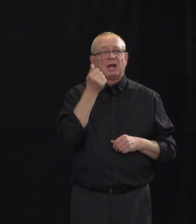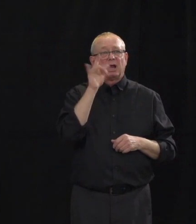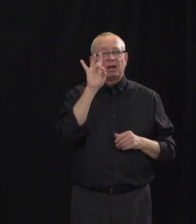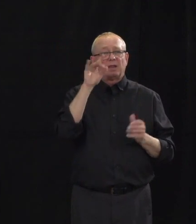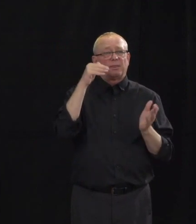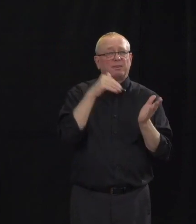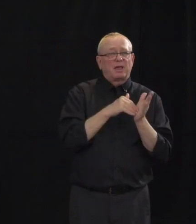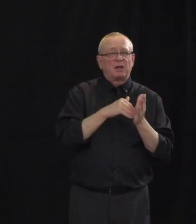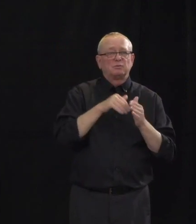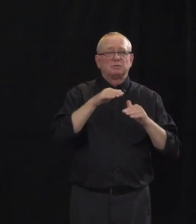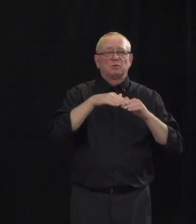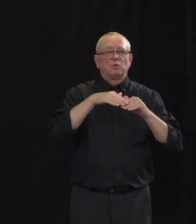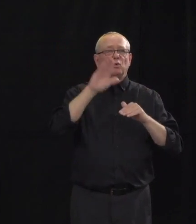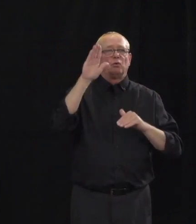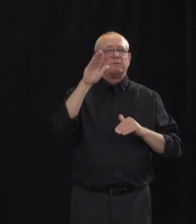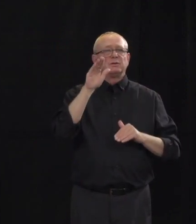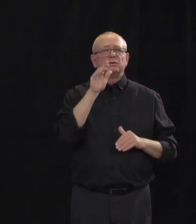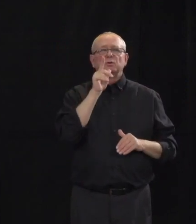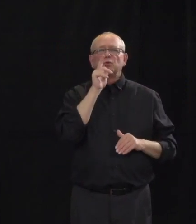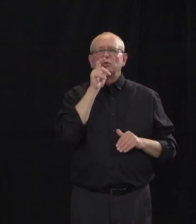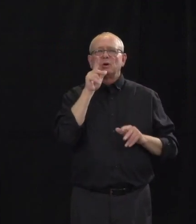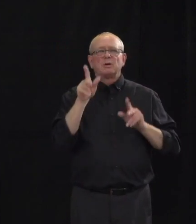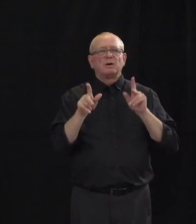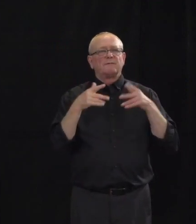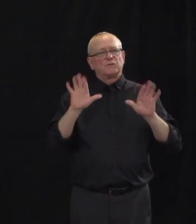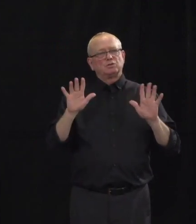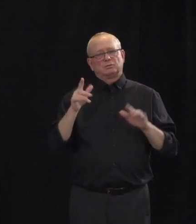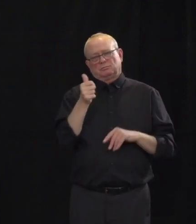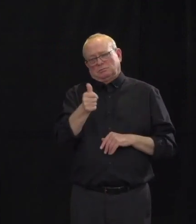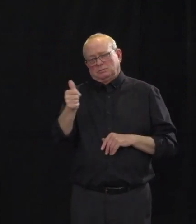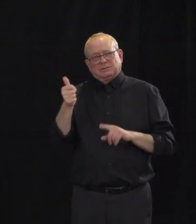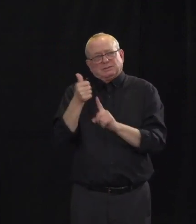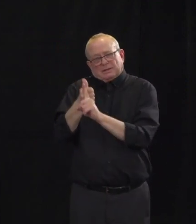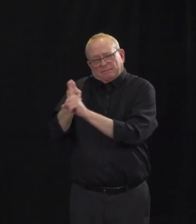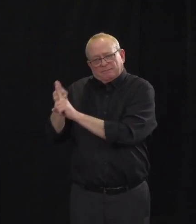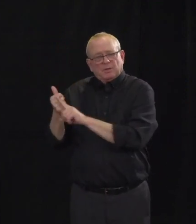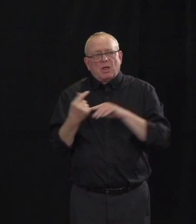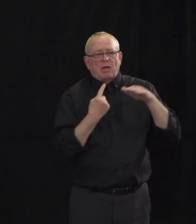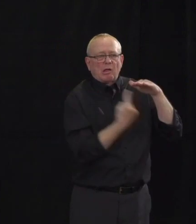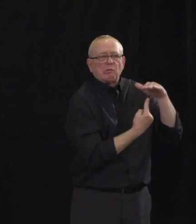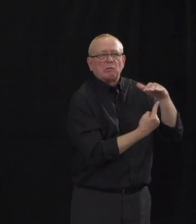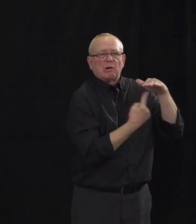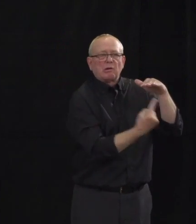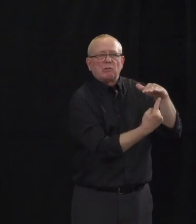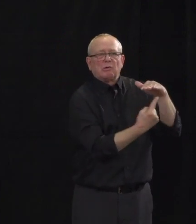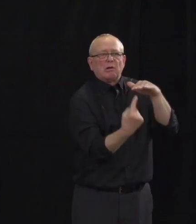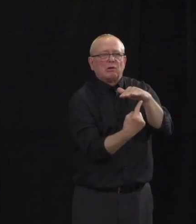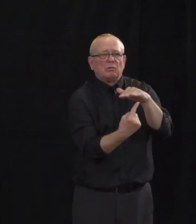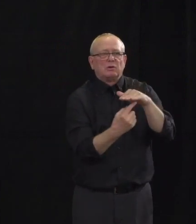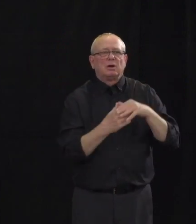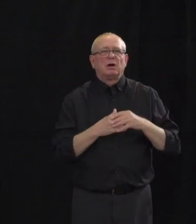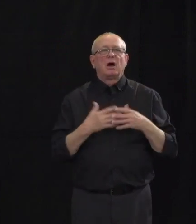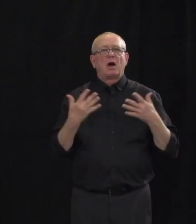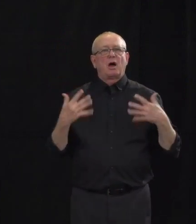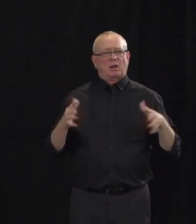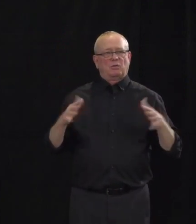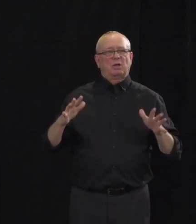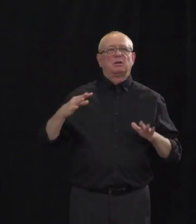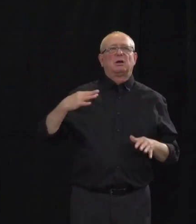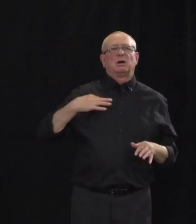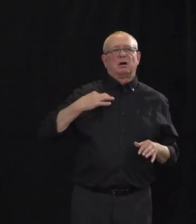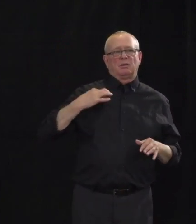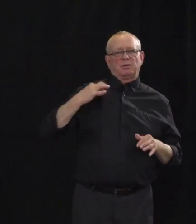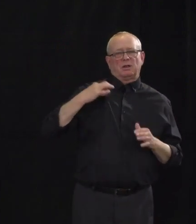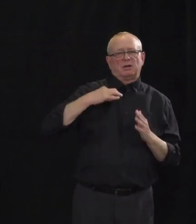And I apologize on behalf of the government for the fact that the Service Alberta site crashed a couple of times. Frankly, it was